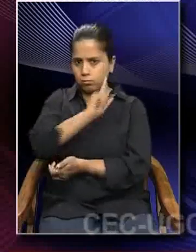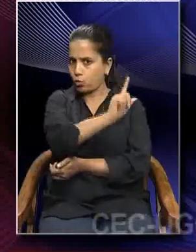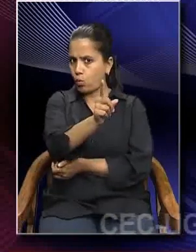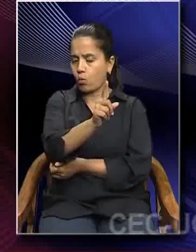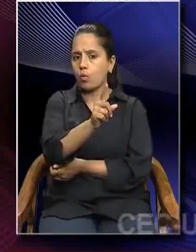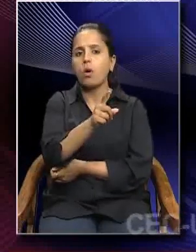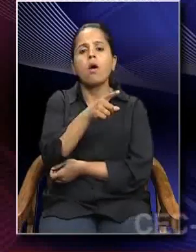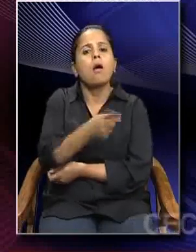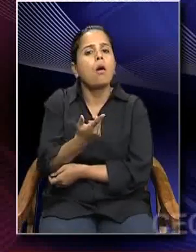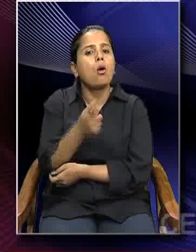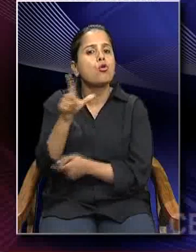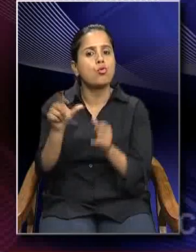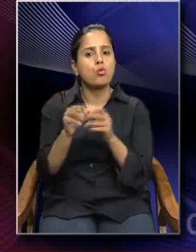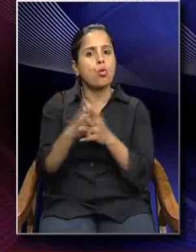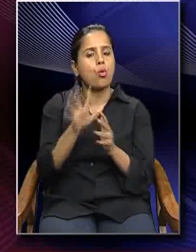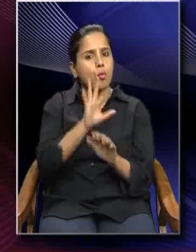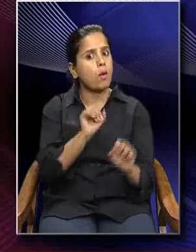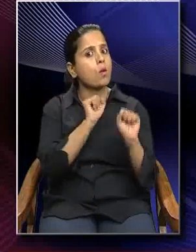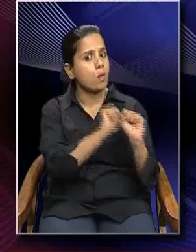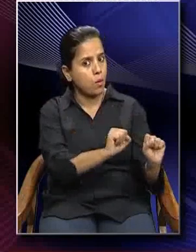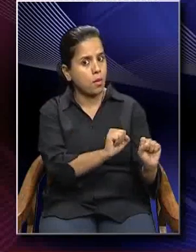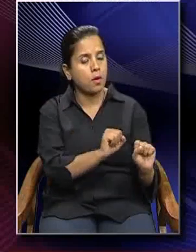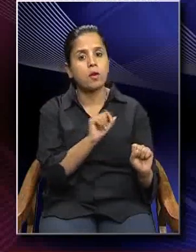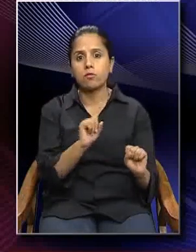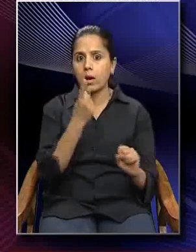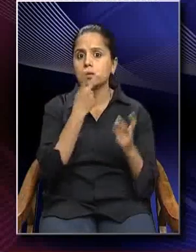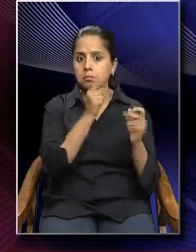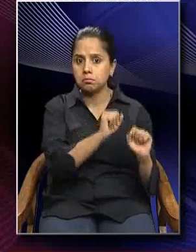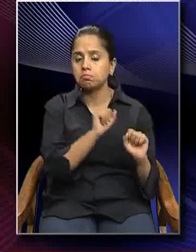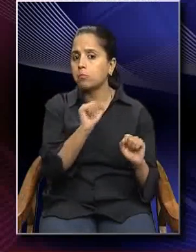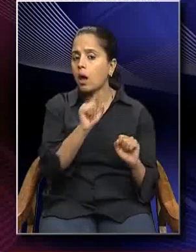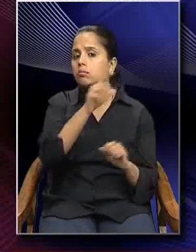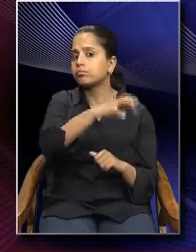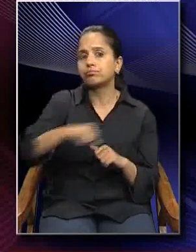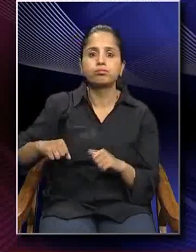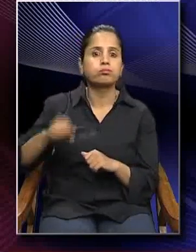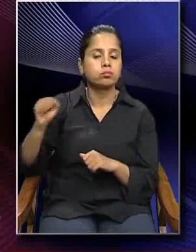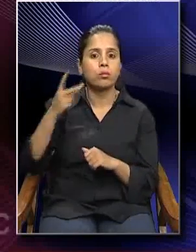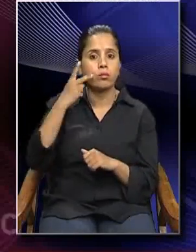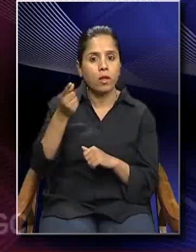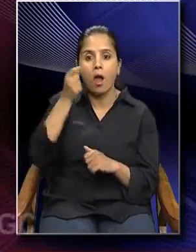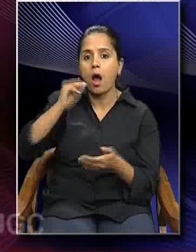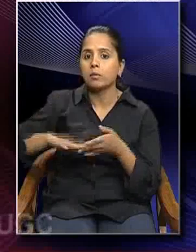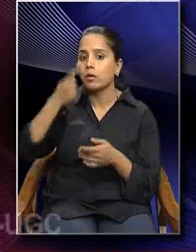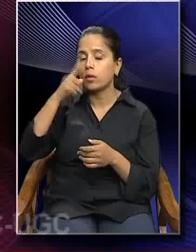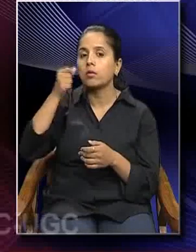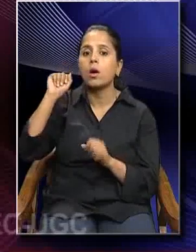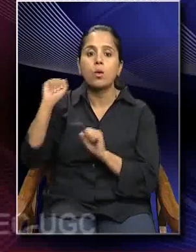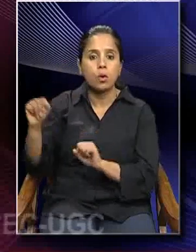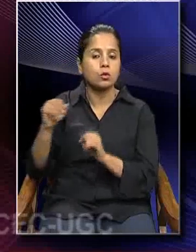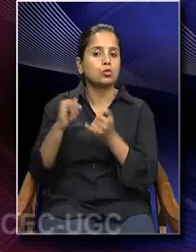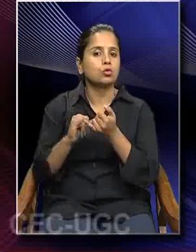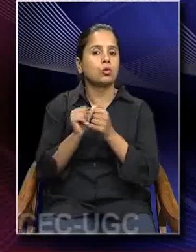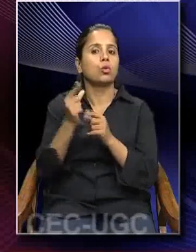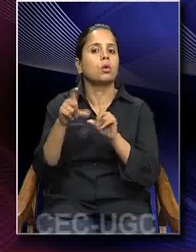what legally belonged to her in the first place. So the Istridhan or Saudayika